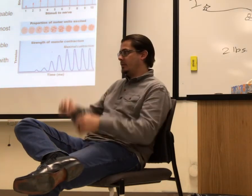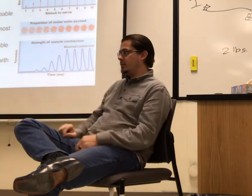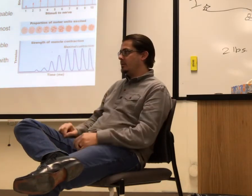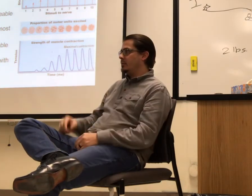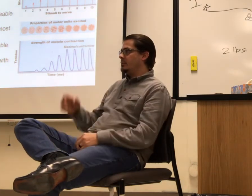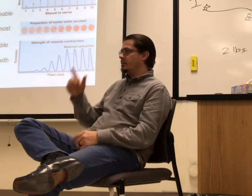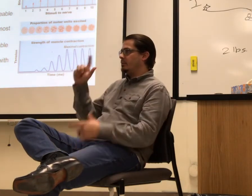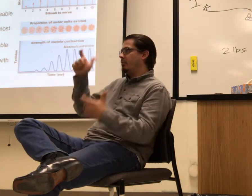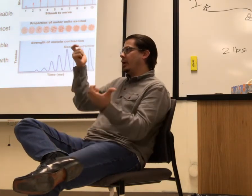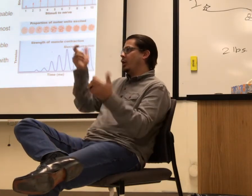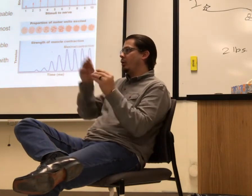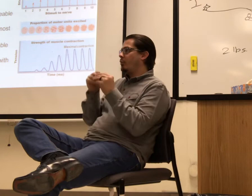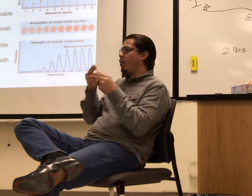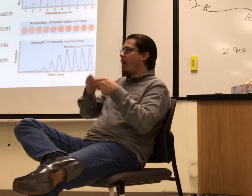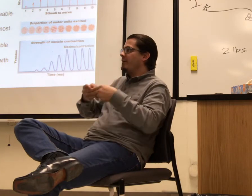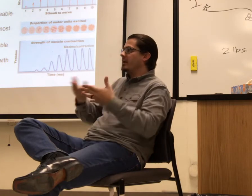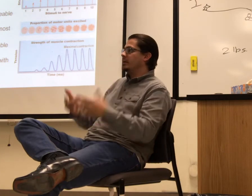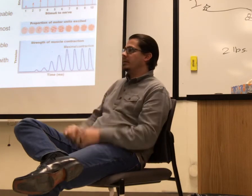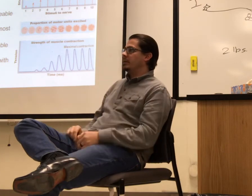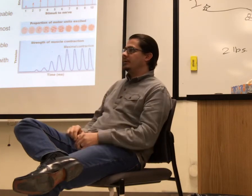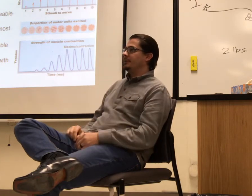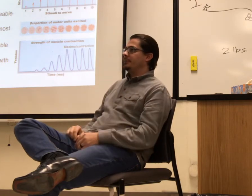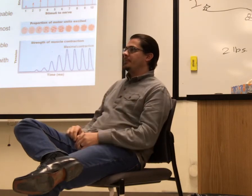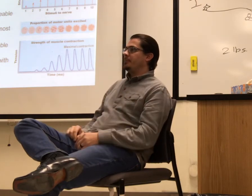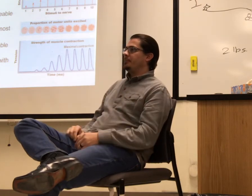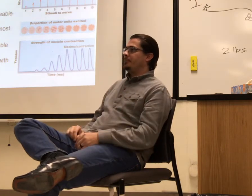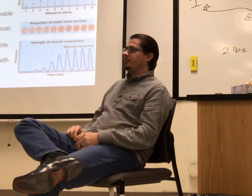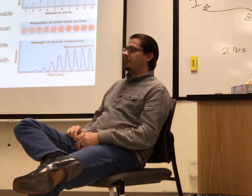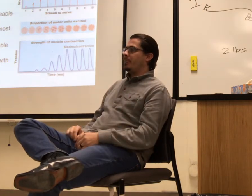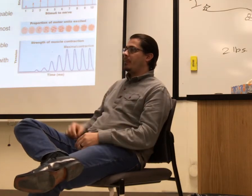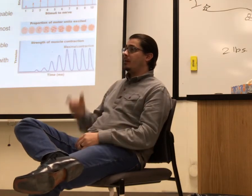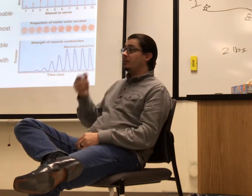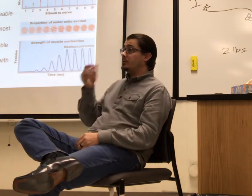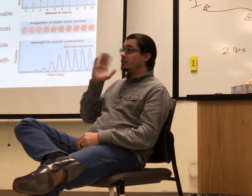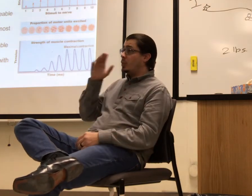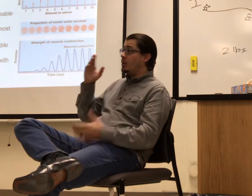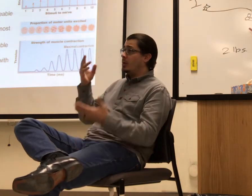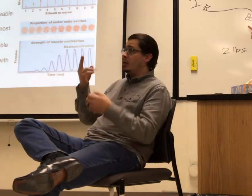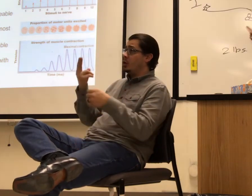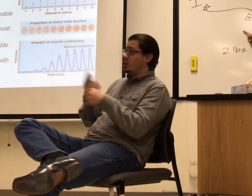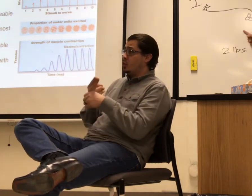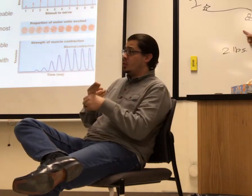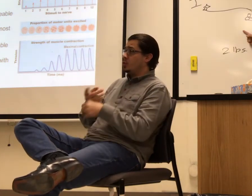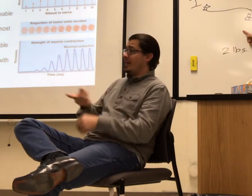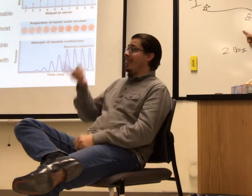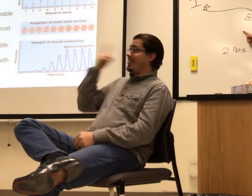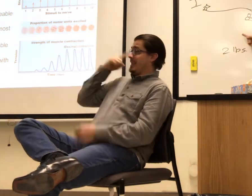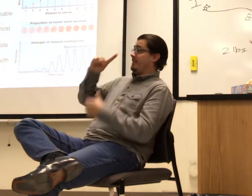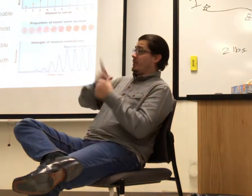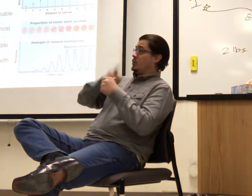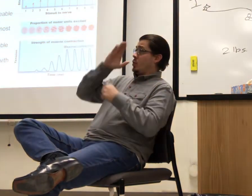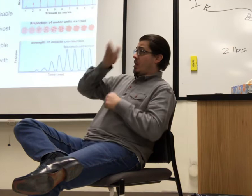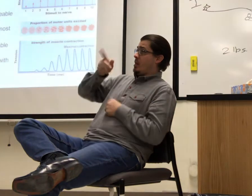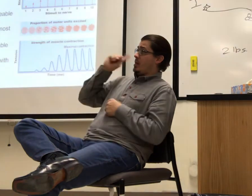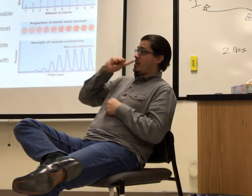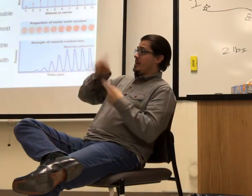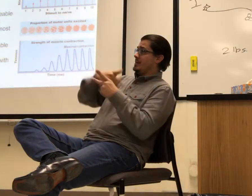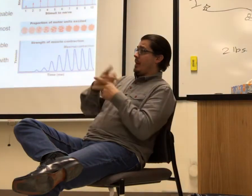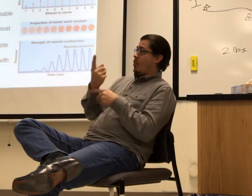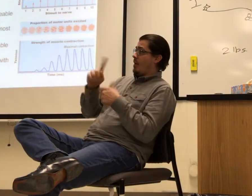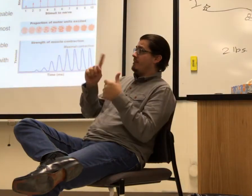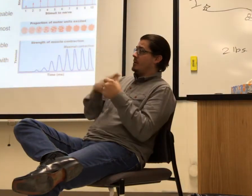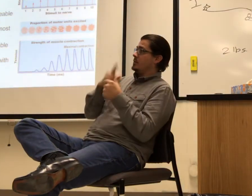bigger load, basically. So what you do is, you recruit these first, recruit the type